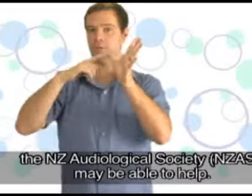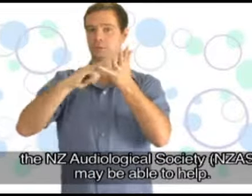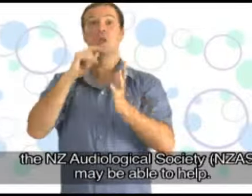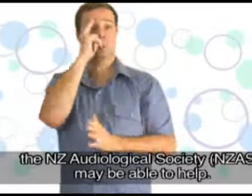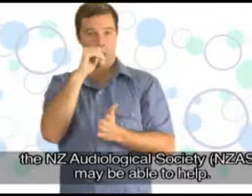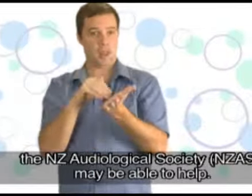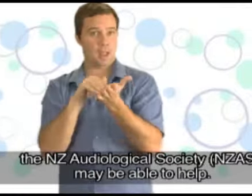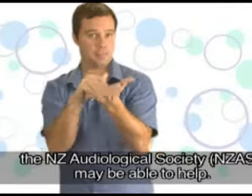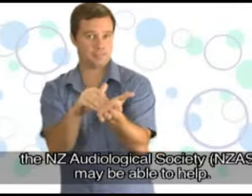help.